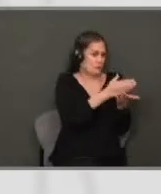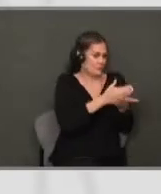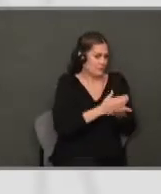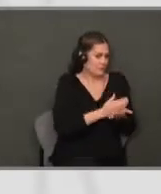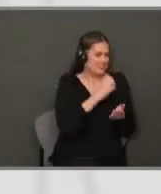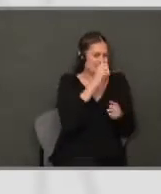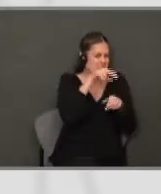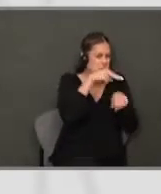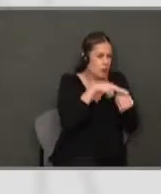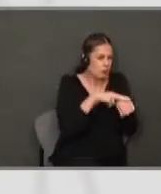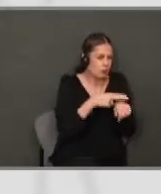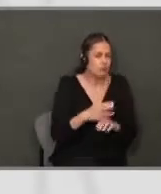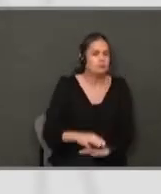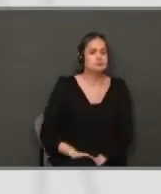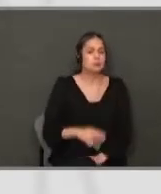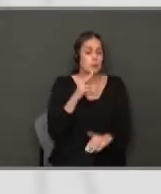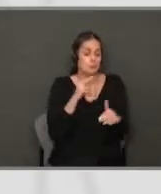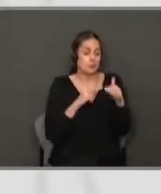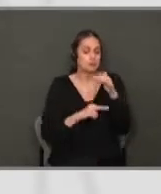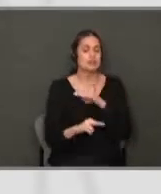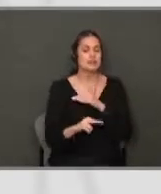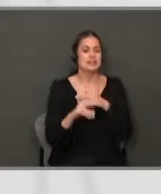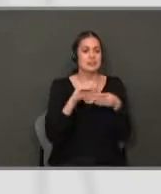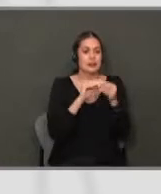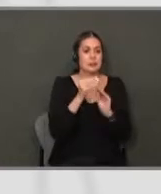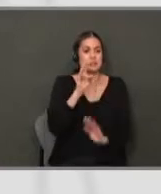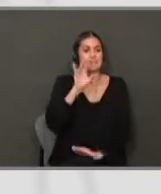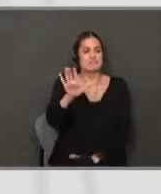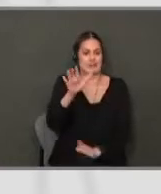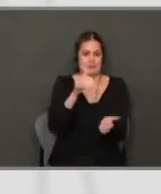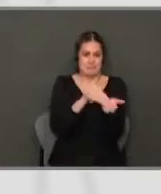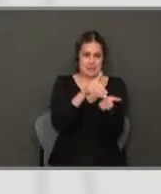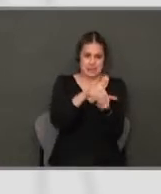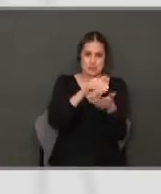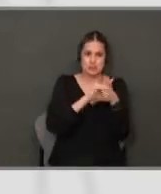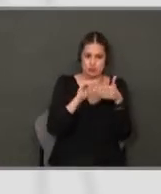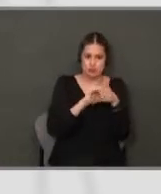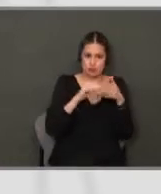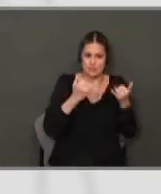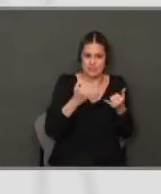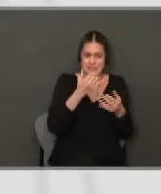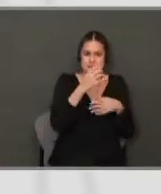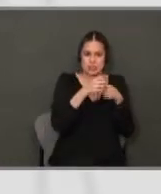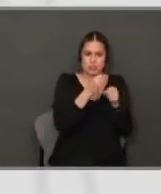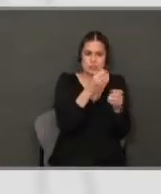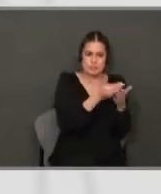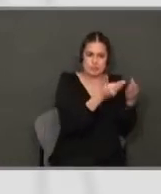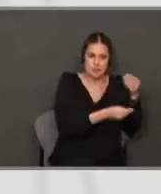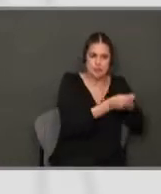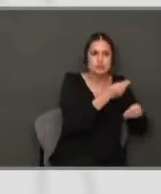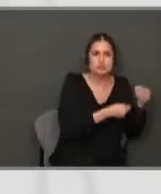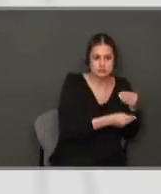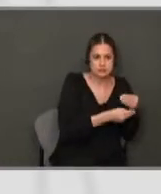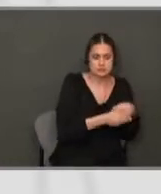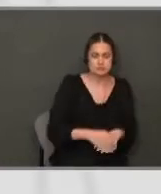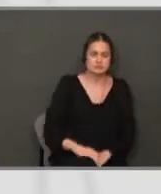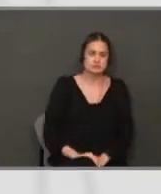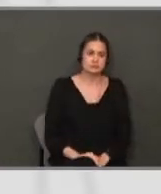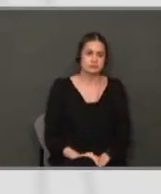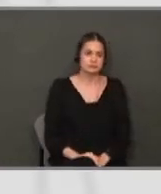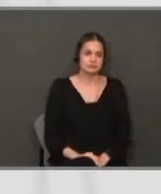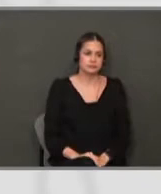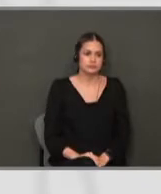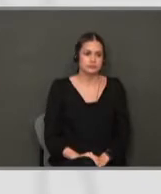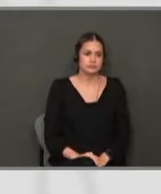normal. We're projecting that number is $75 million in this year's budget that we'll collect over our revenue